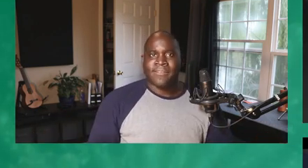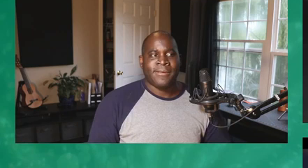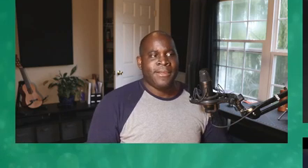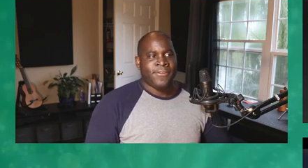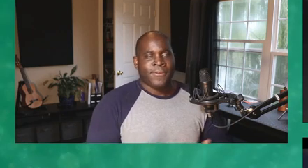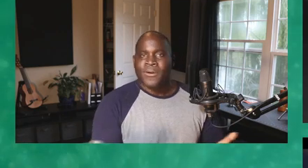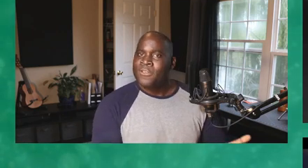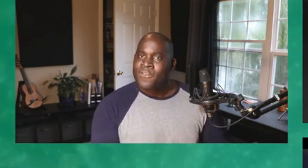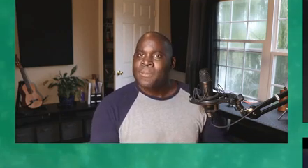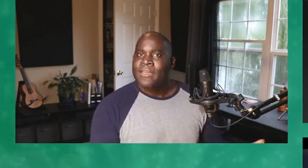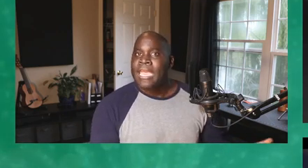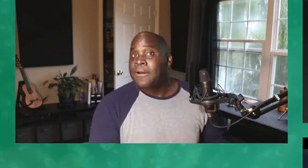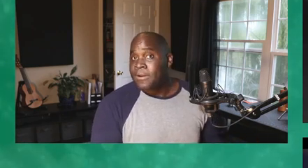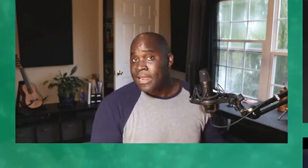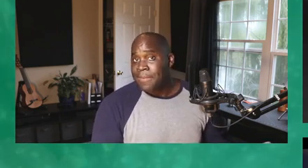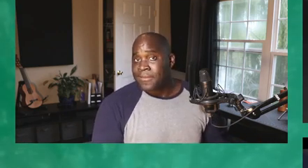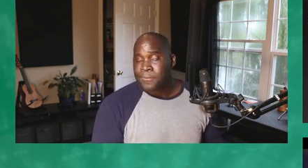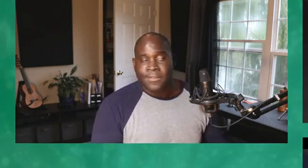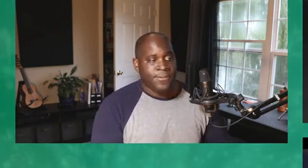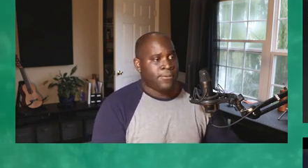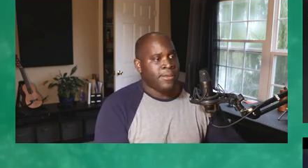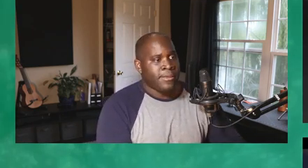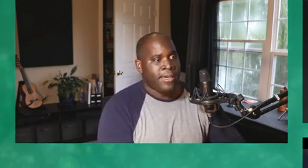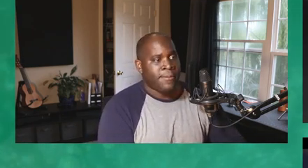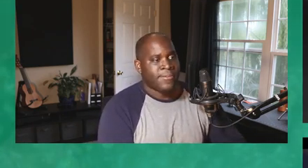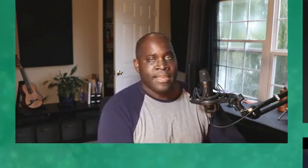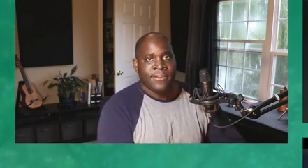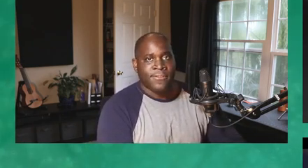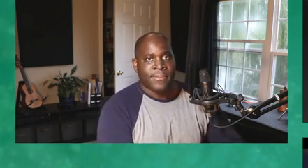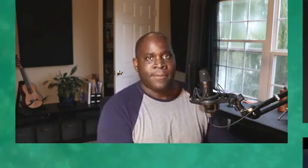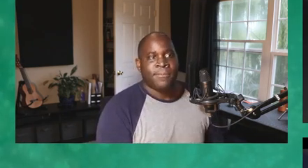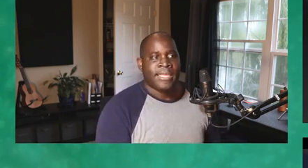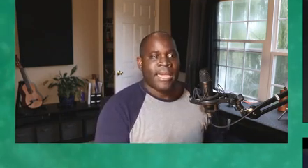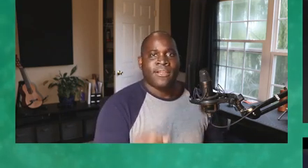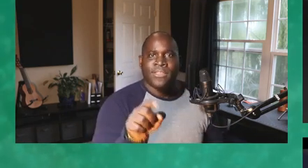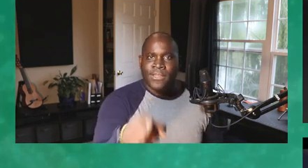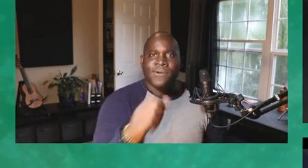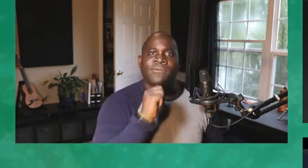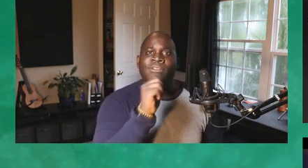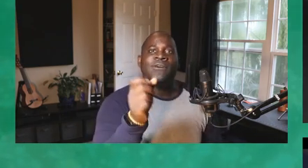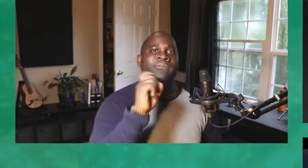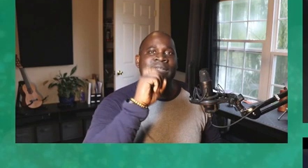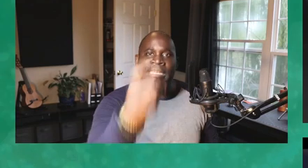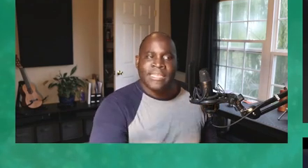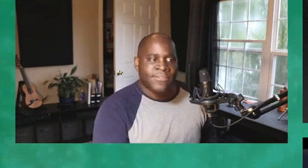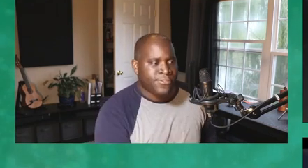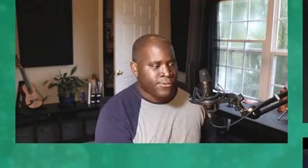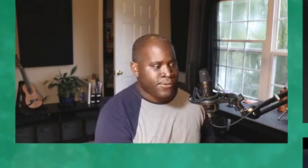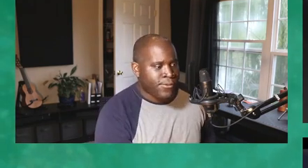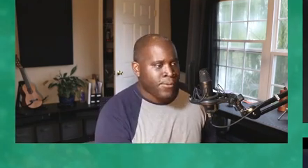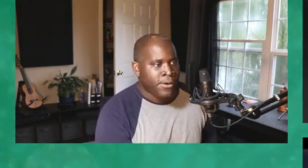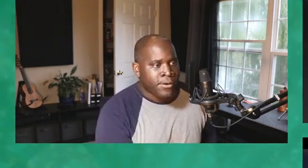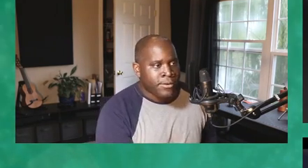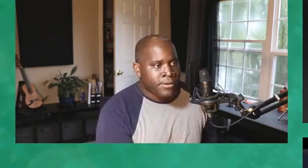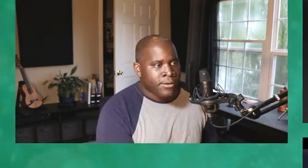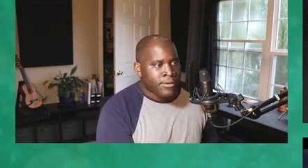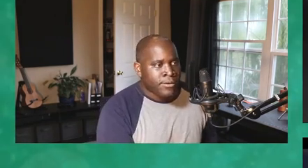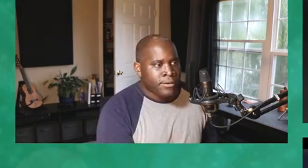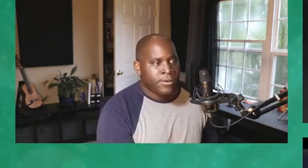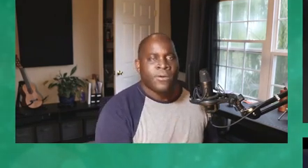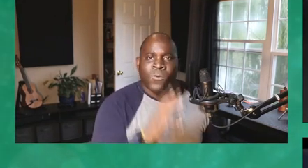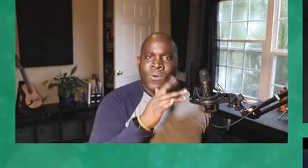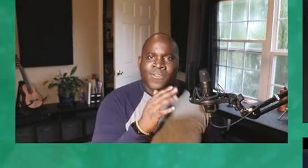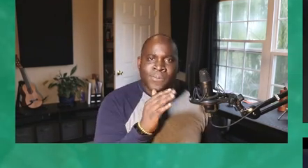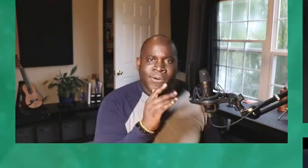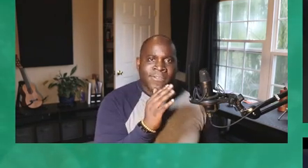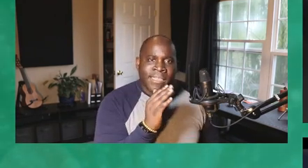she speaks. So it could just be a character dynamic as well too. It's kind of interesting. But yeah, you don't need to